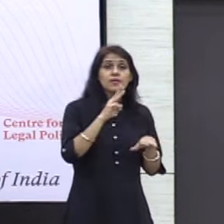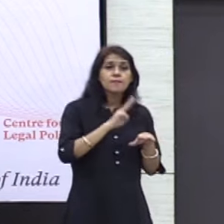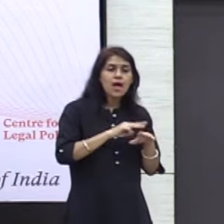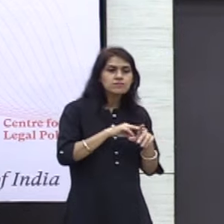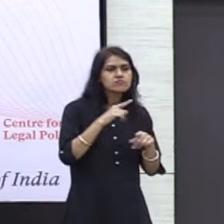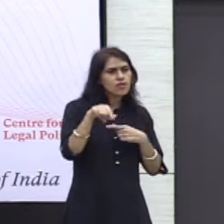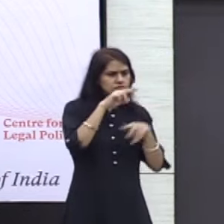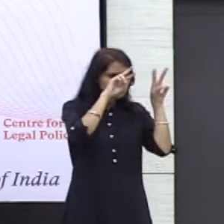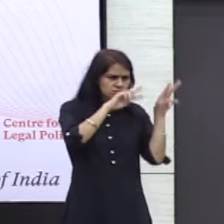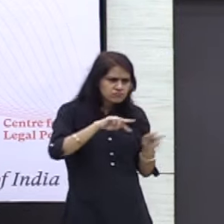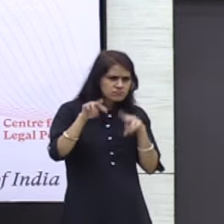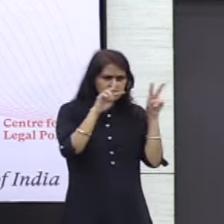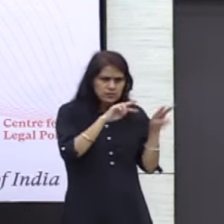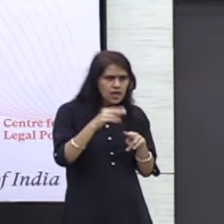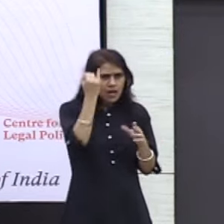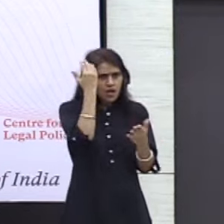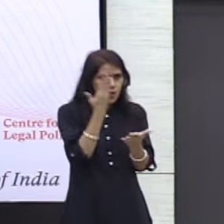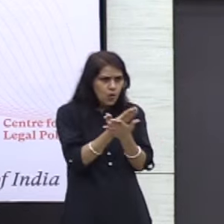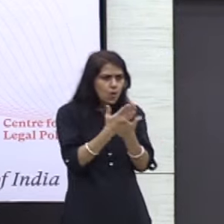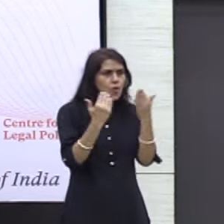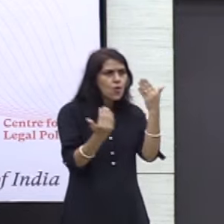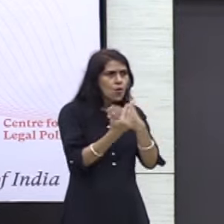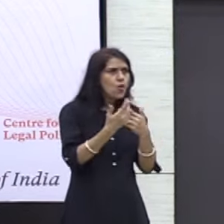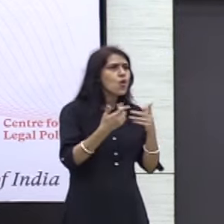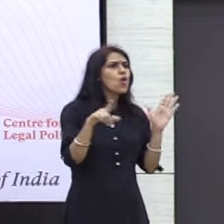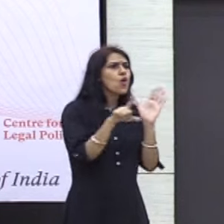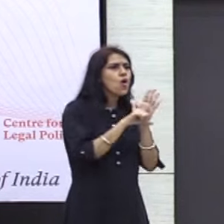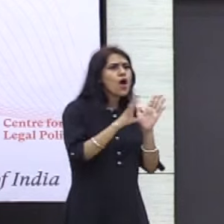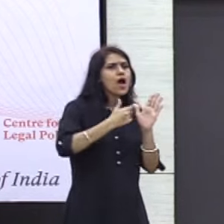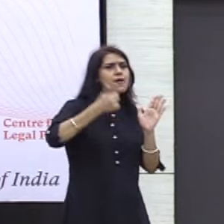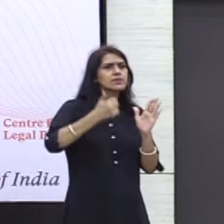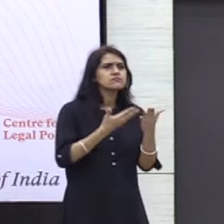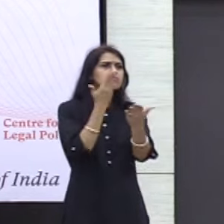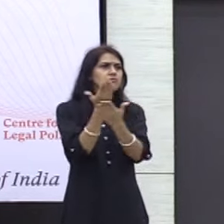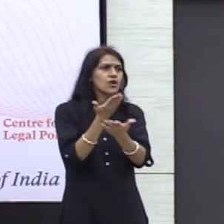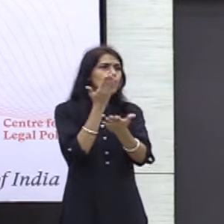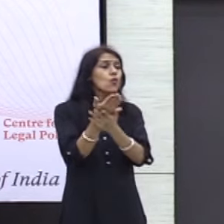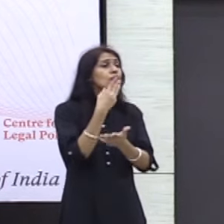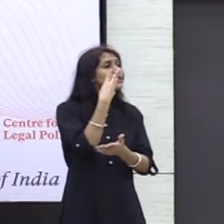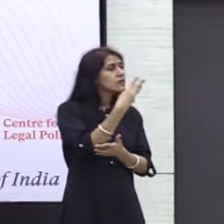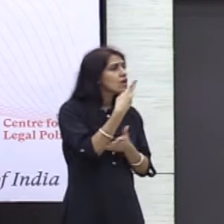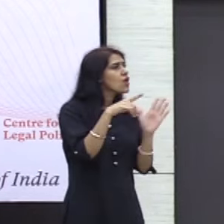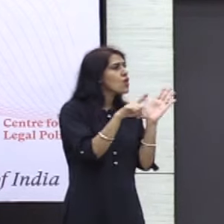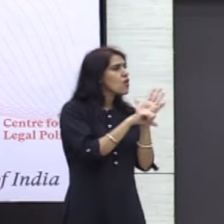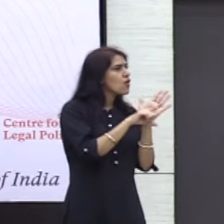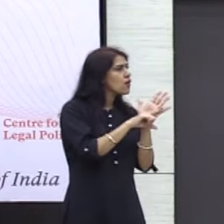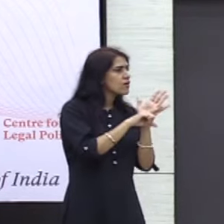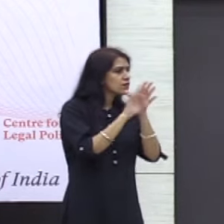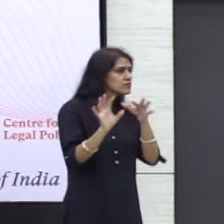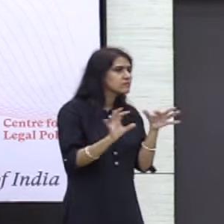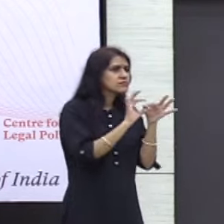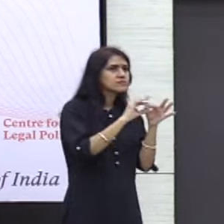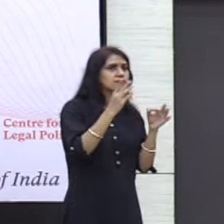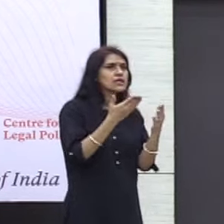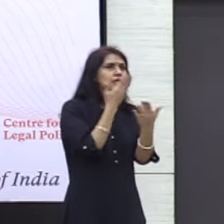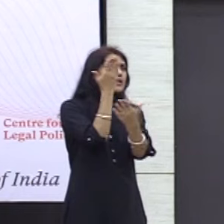to time through recommendations of the Law Commission. And all the three laws were not referred to the Law Commission. In